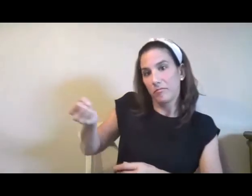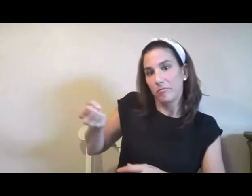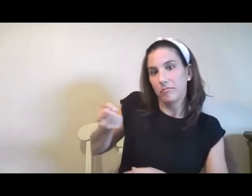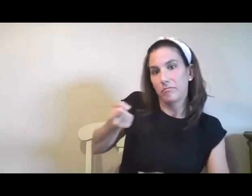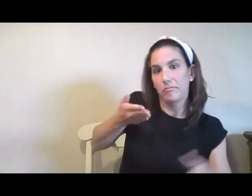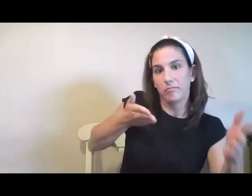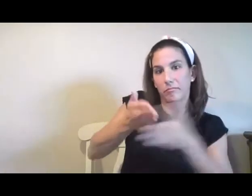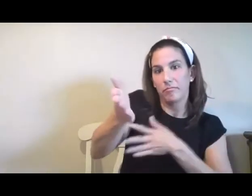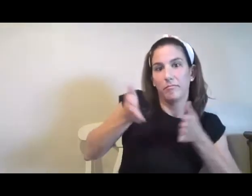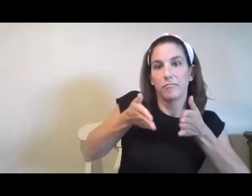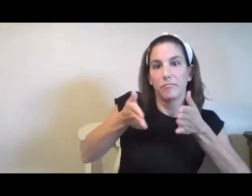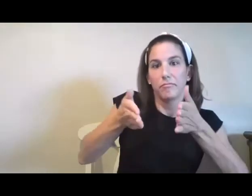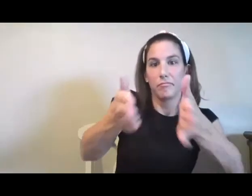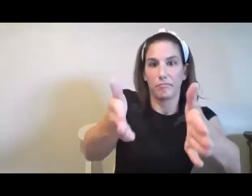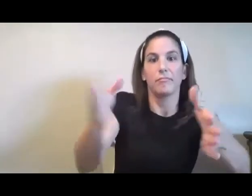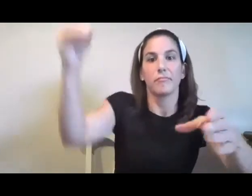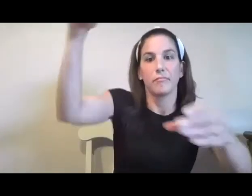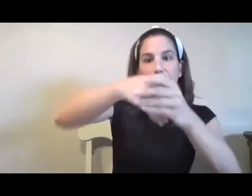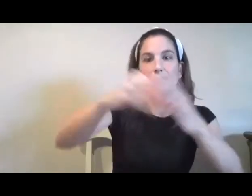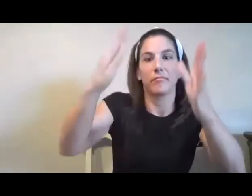and into the town square.